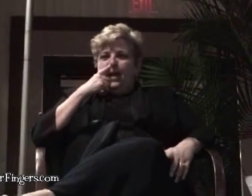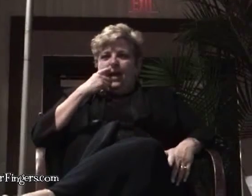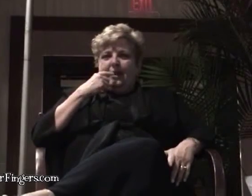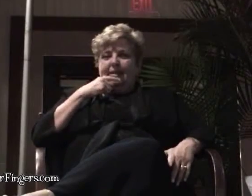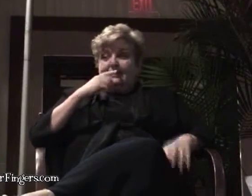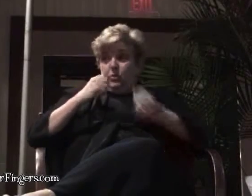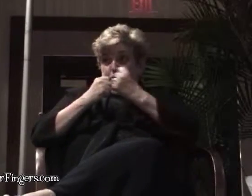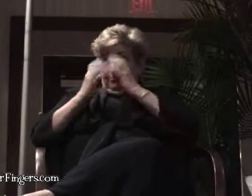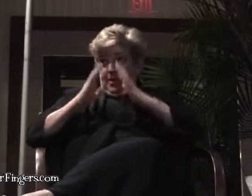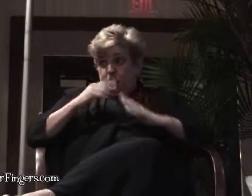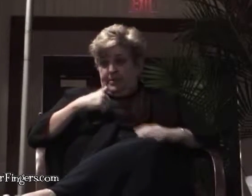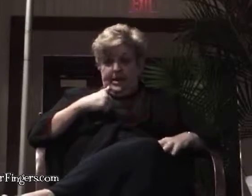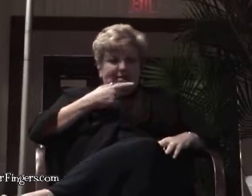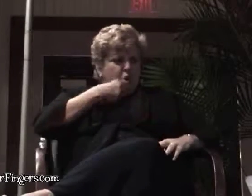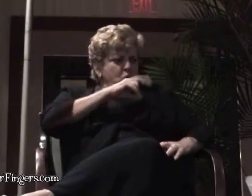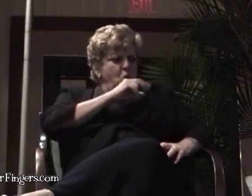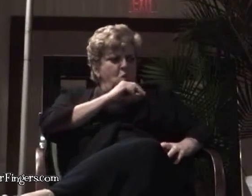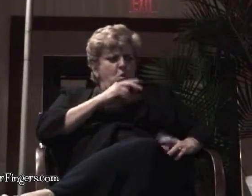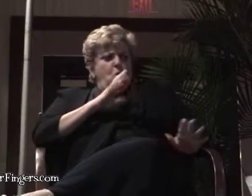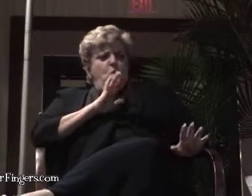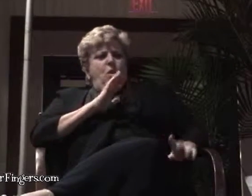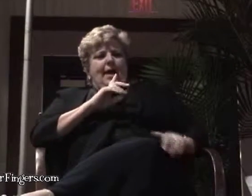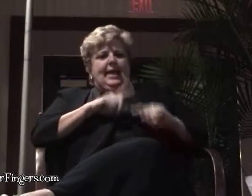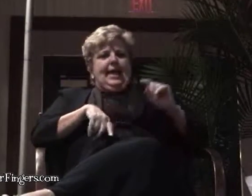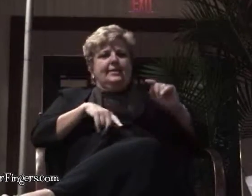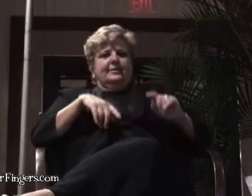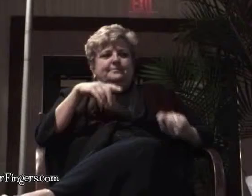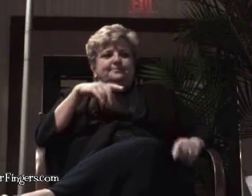He sounded pretty good in those meetings.